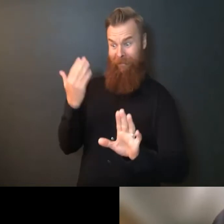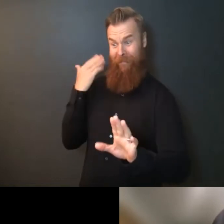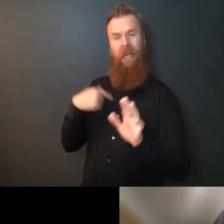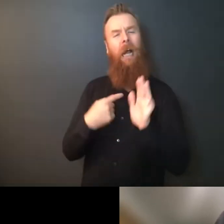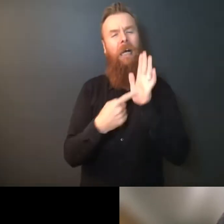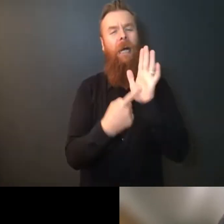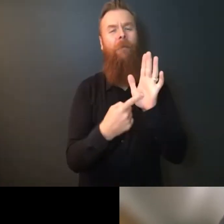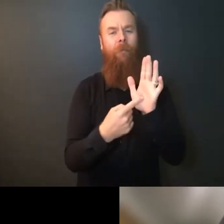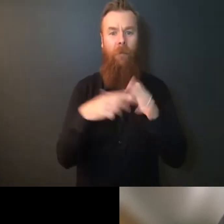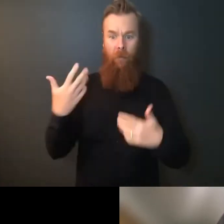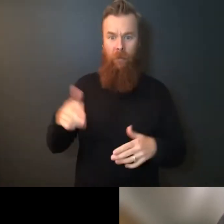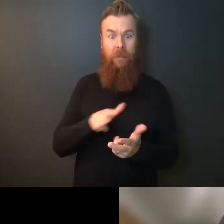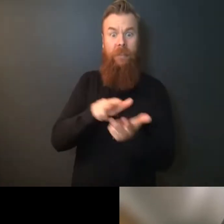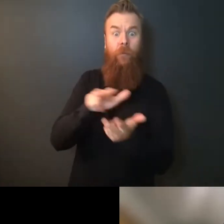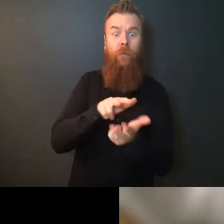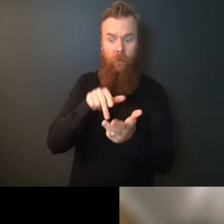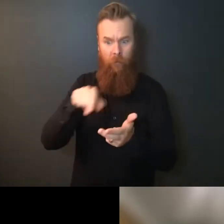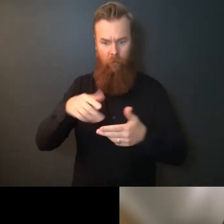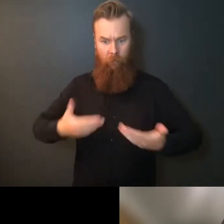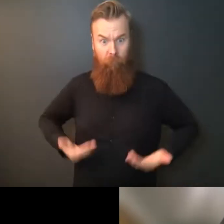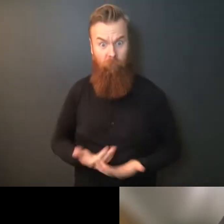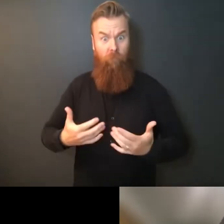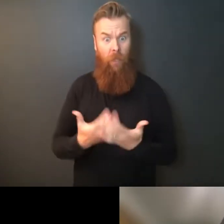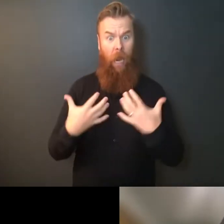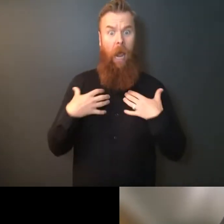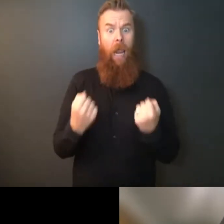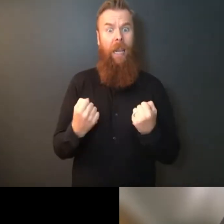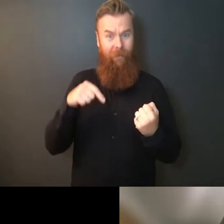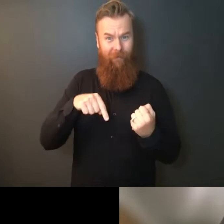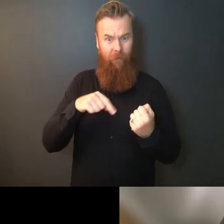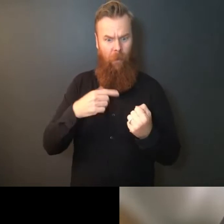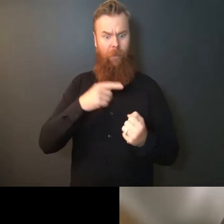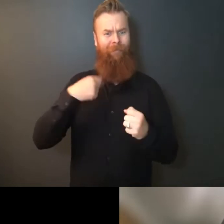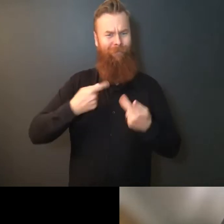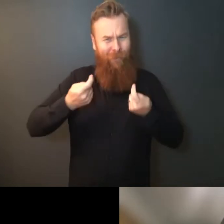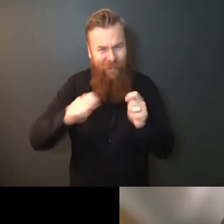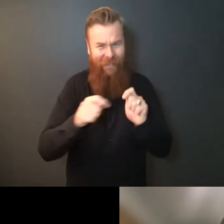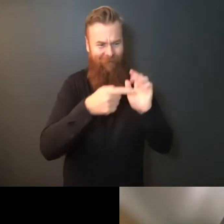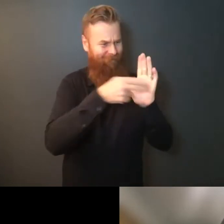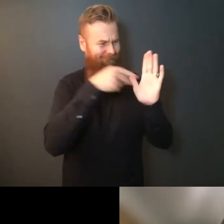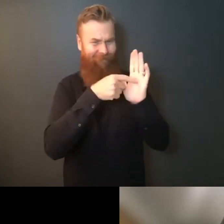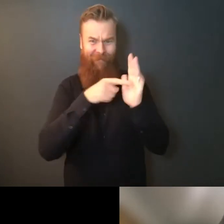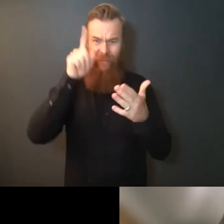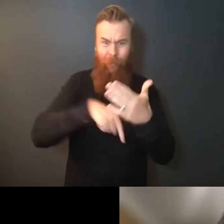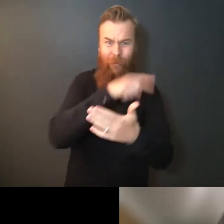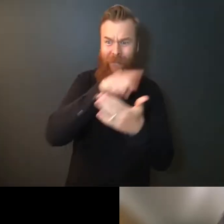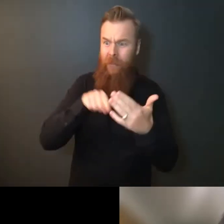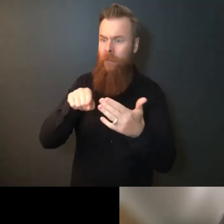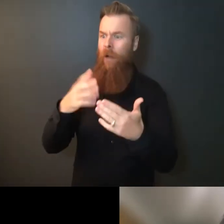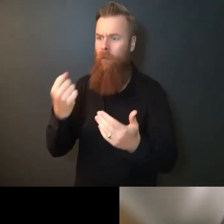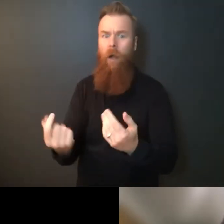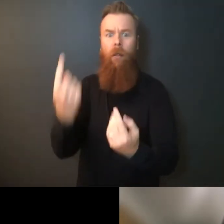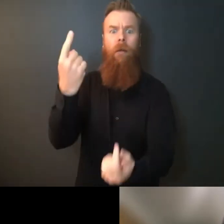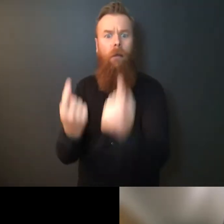to tackle stigma and discrimination and the way those things manifest among adolescents who are